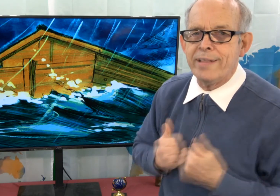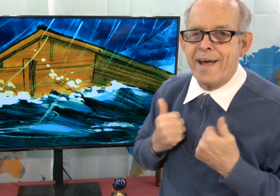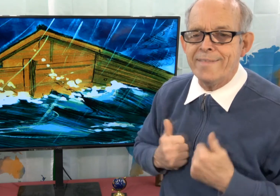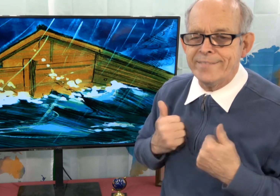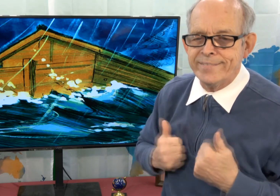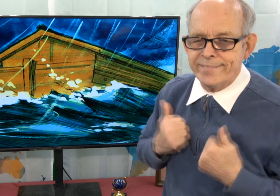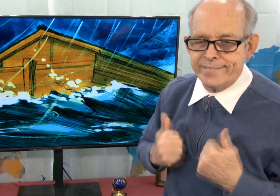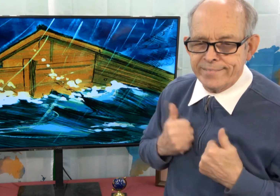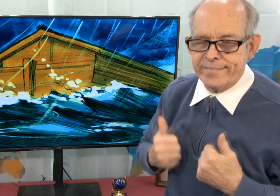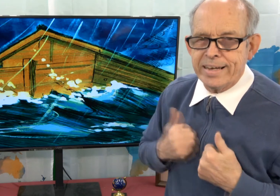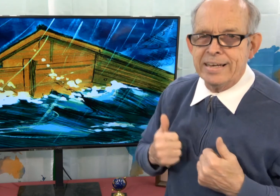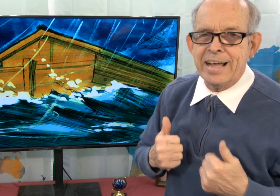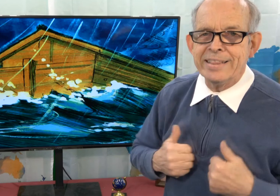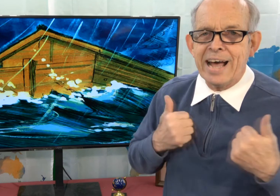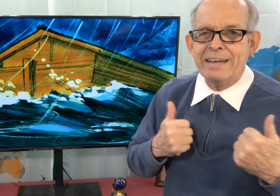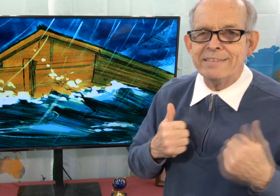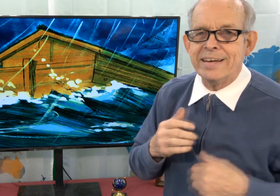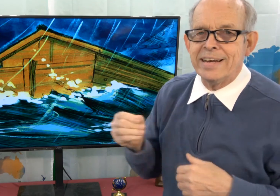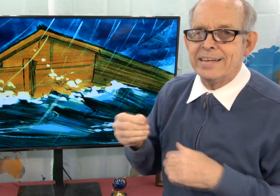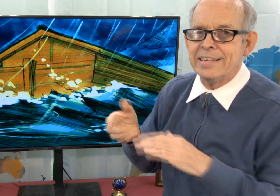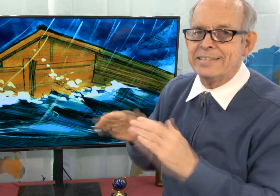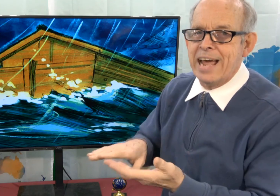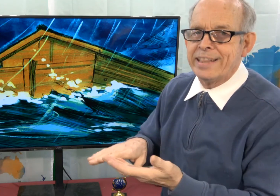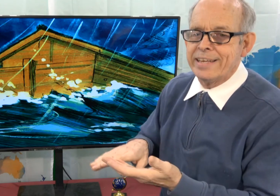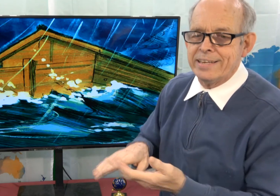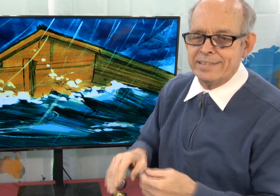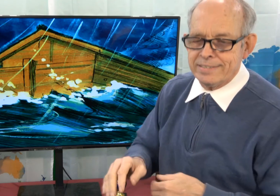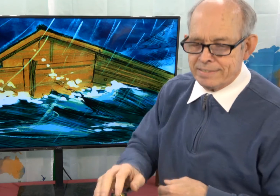life. Life and death.